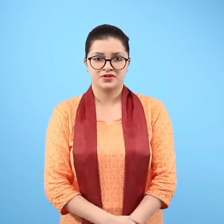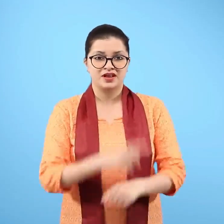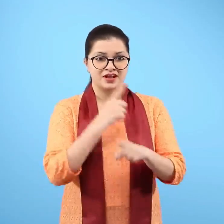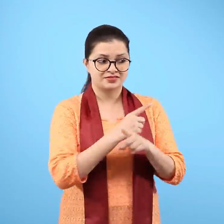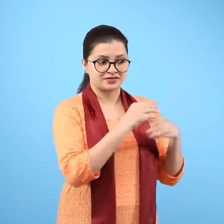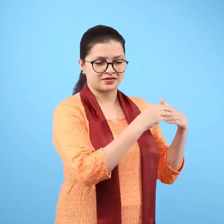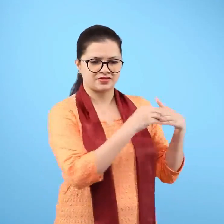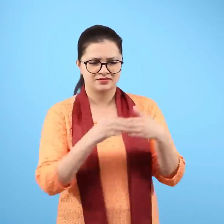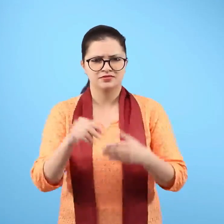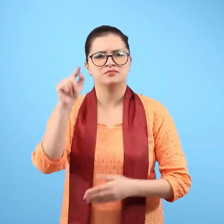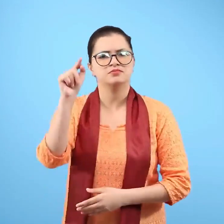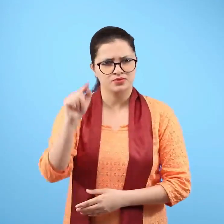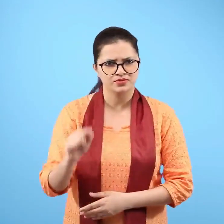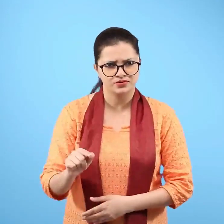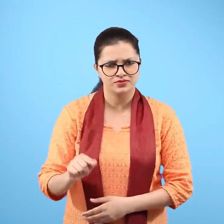For the teacher.